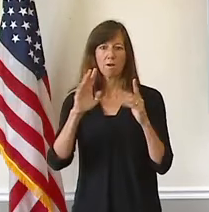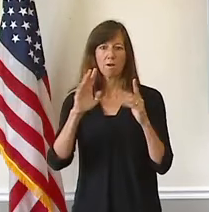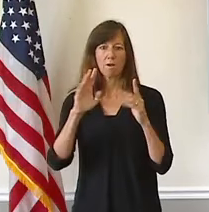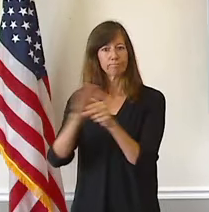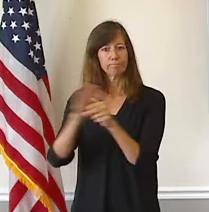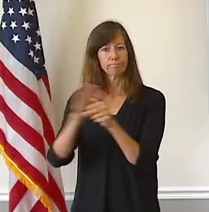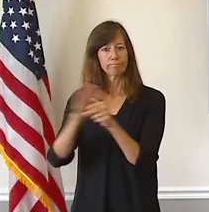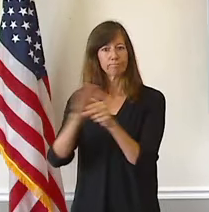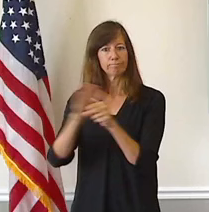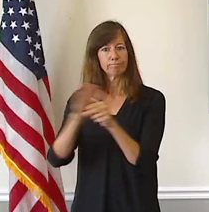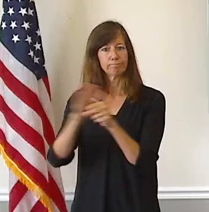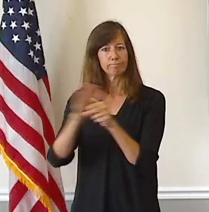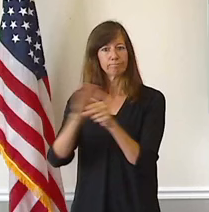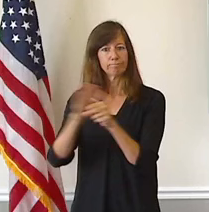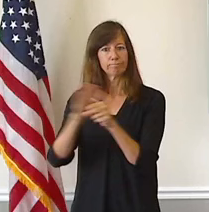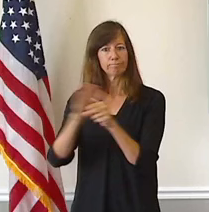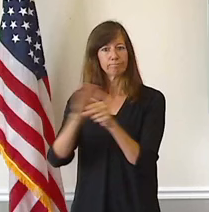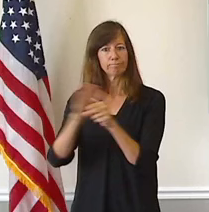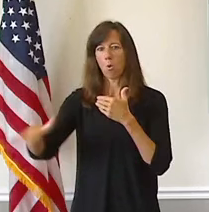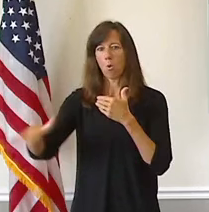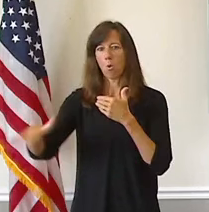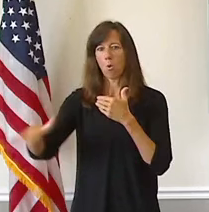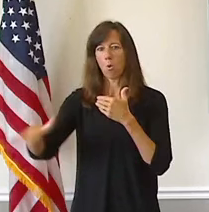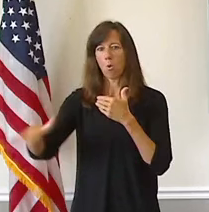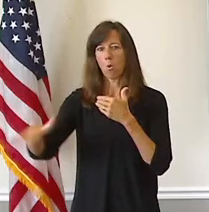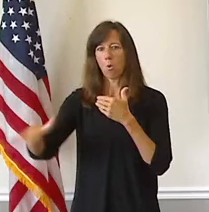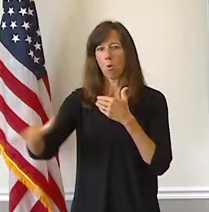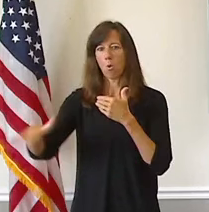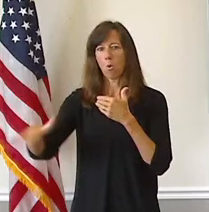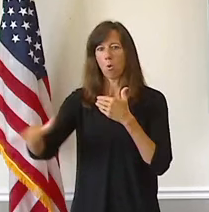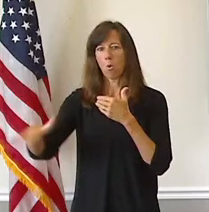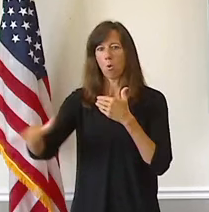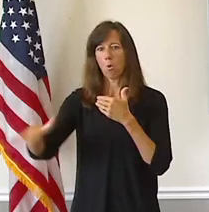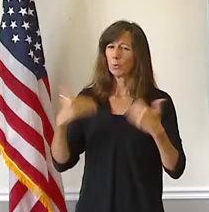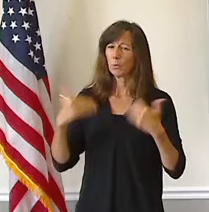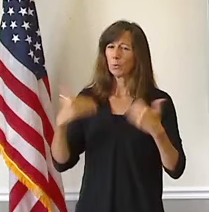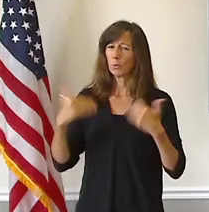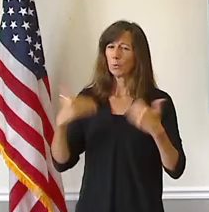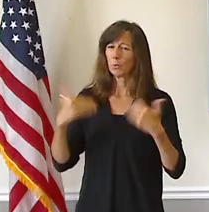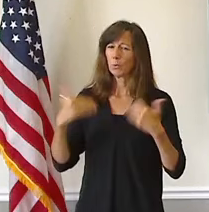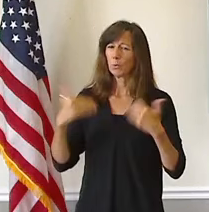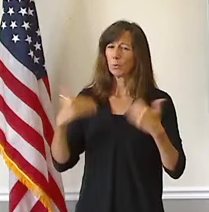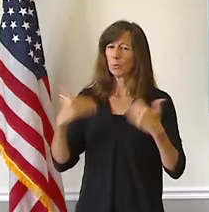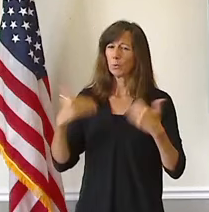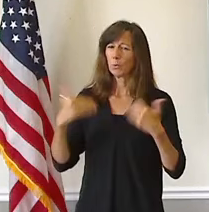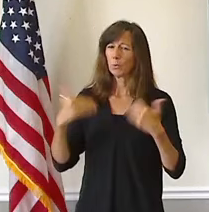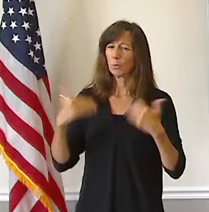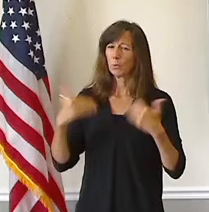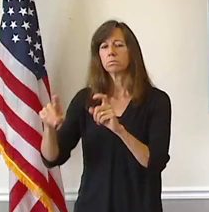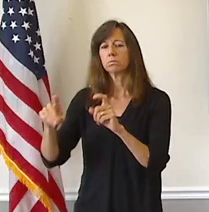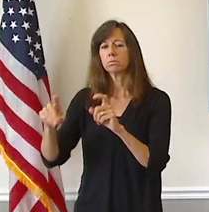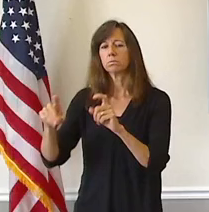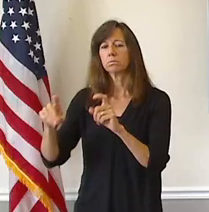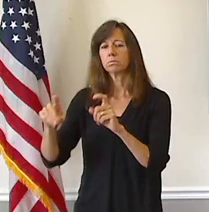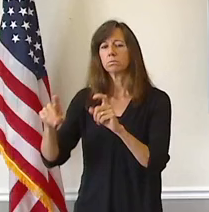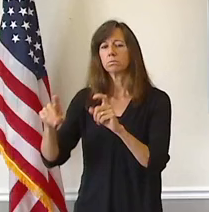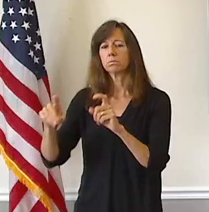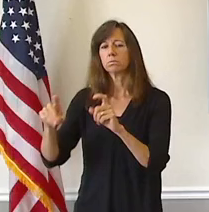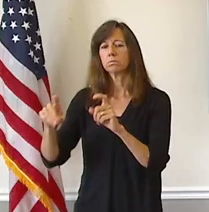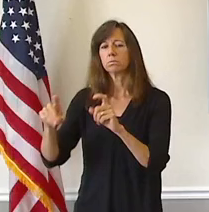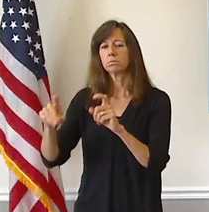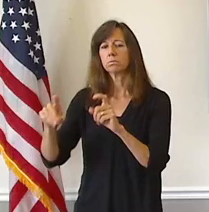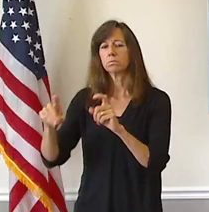completed across the county. We have very extensive testing infrastructure. Access to testing is a lot easier than it was certainly months ago. And with